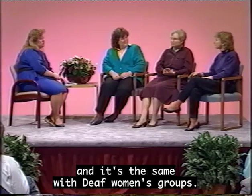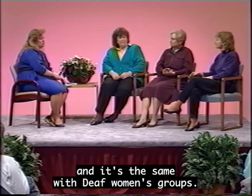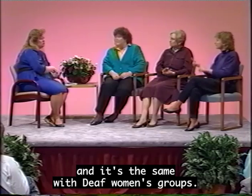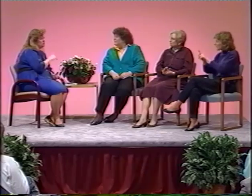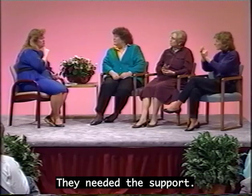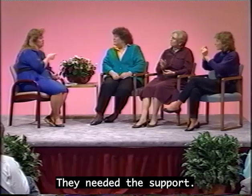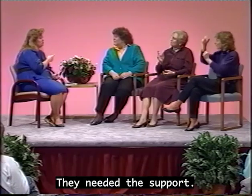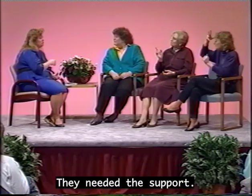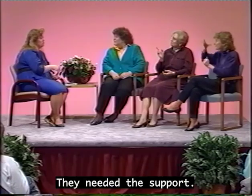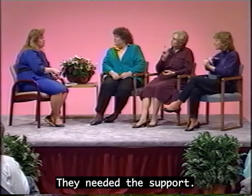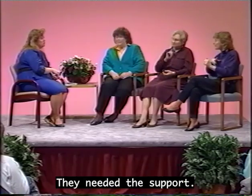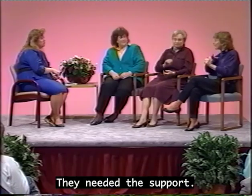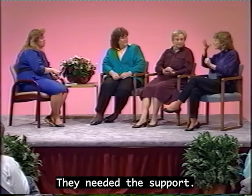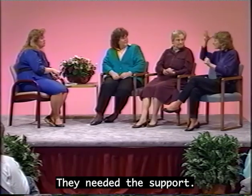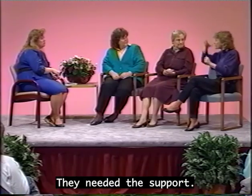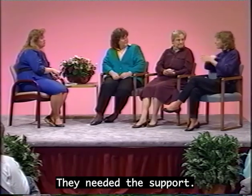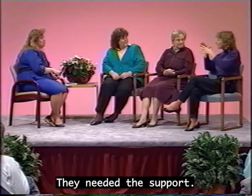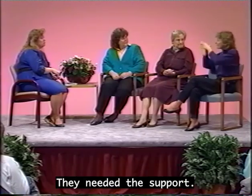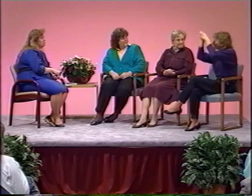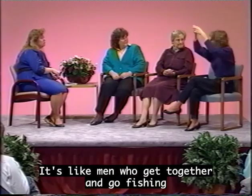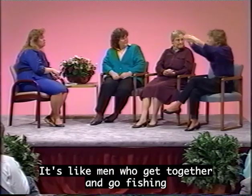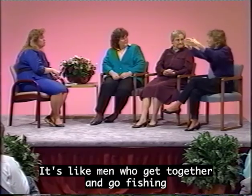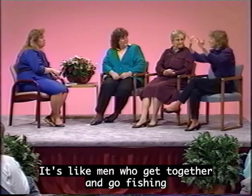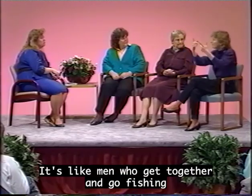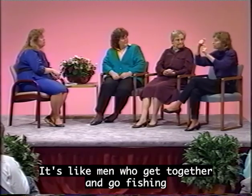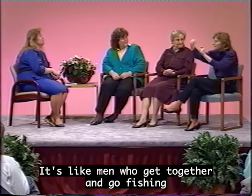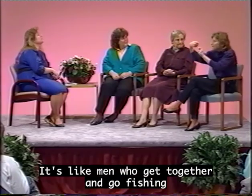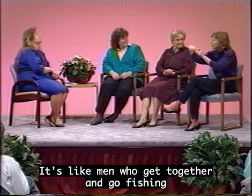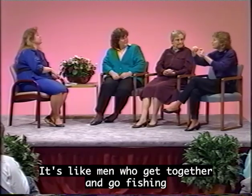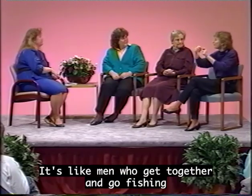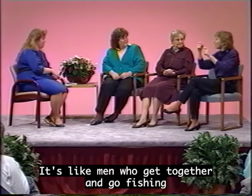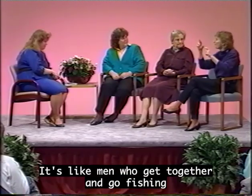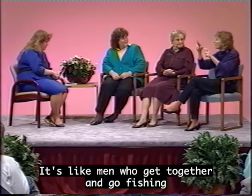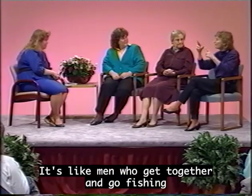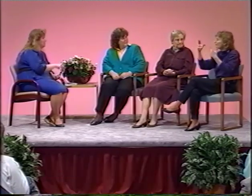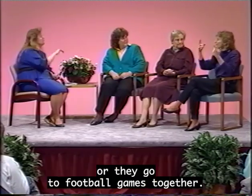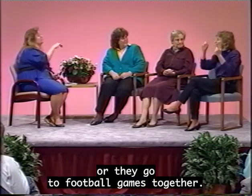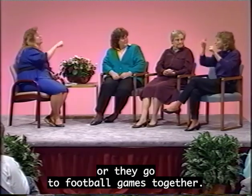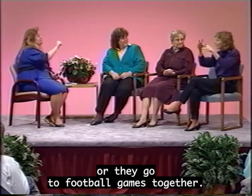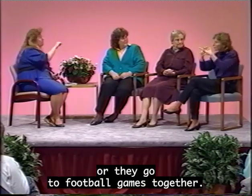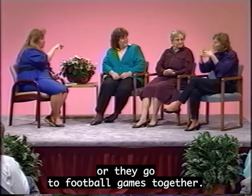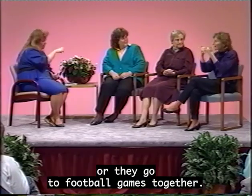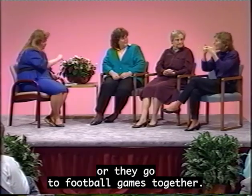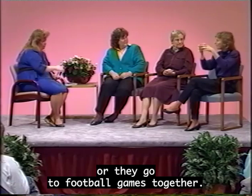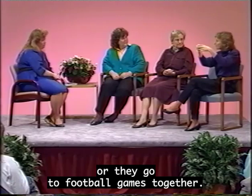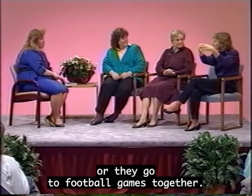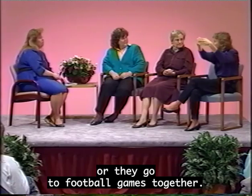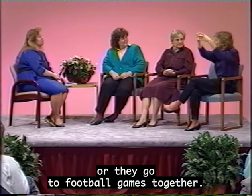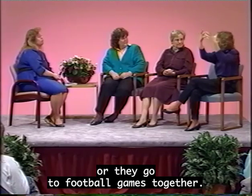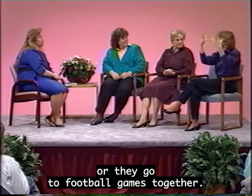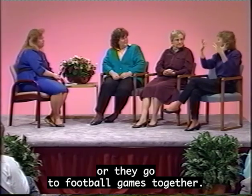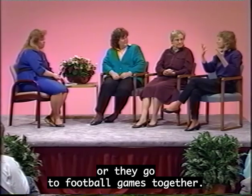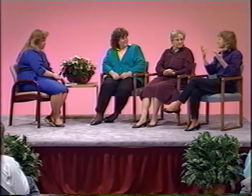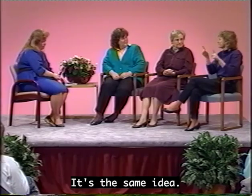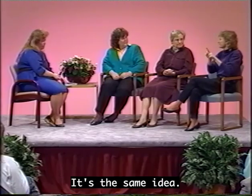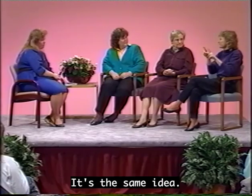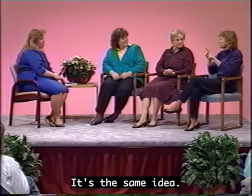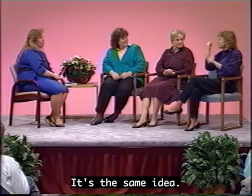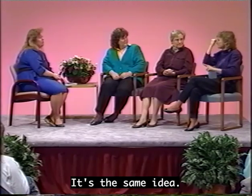groups. They need this support. It's like men who get together and go fishing, or they go to football games together.